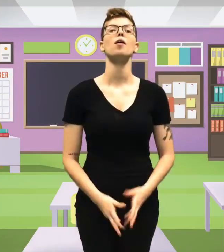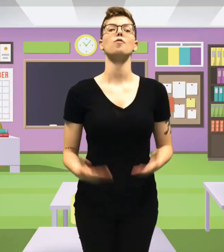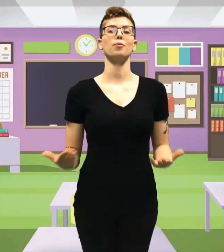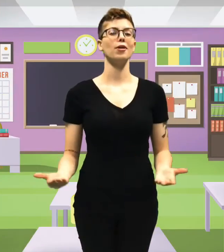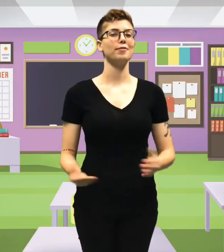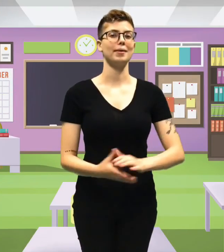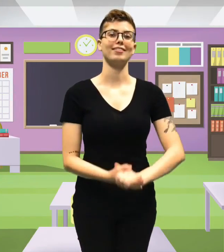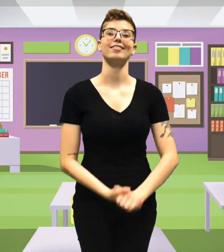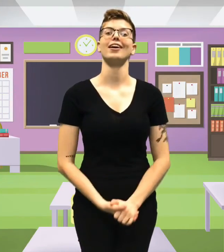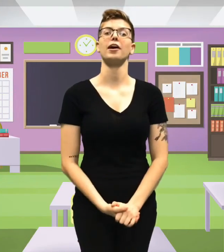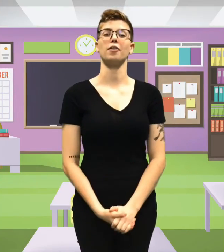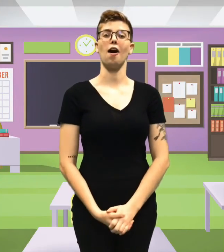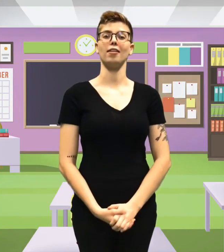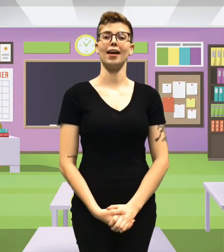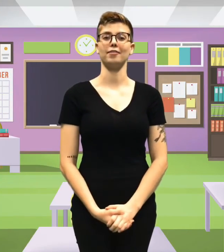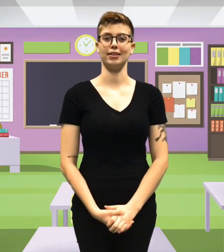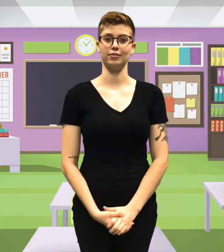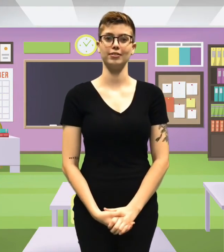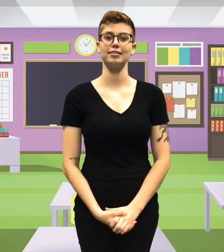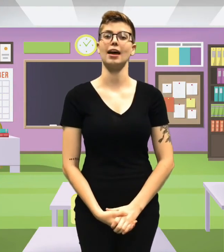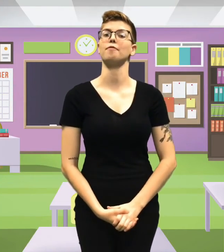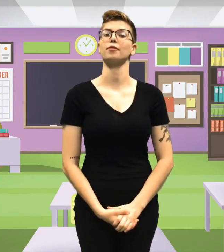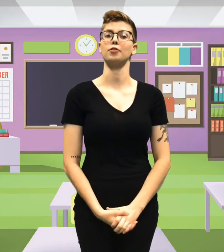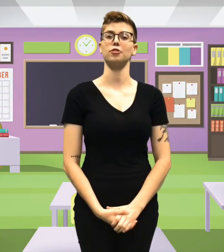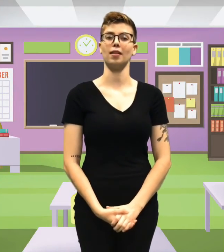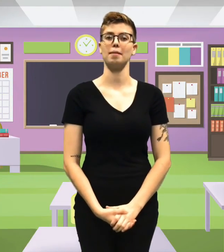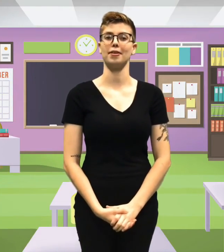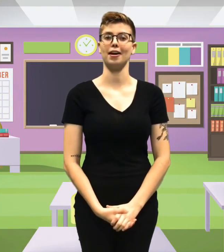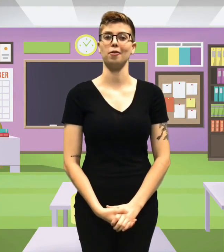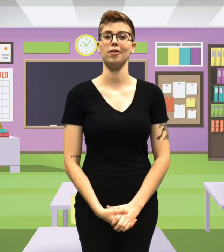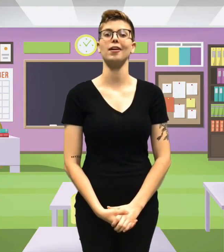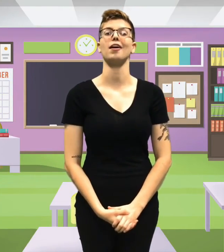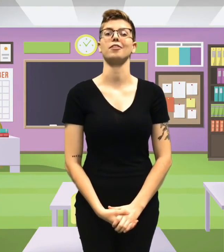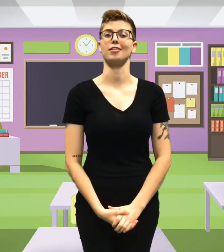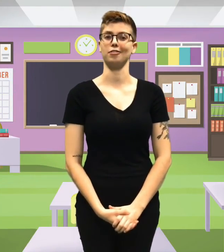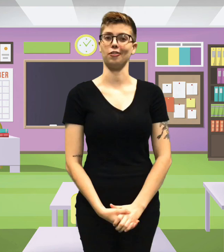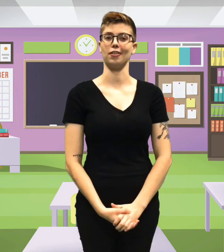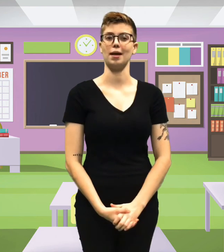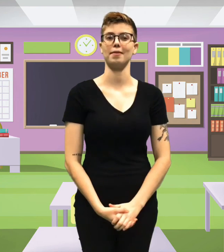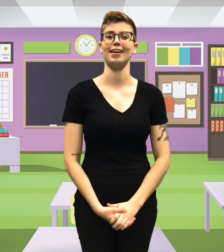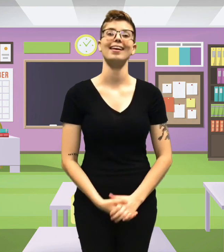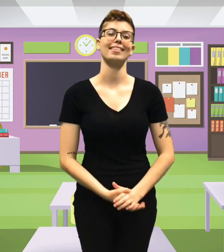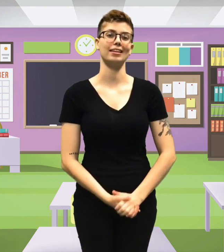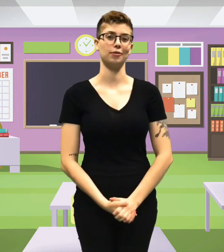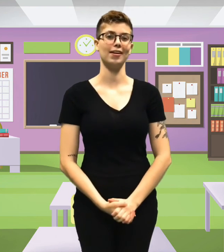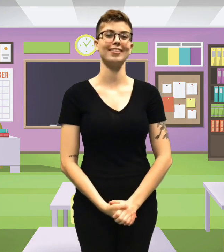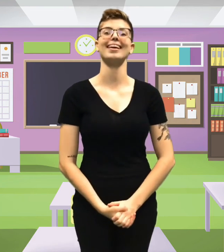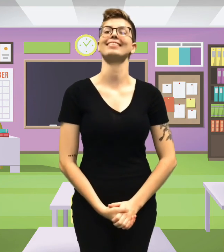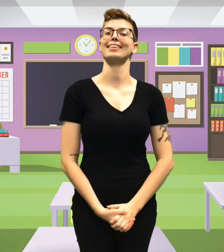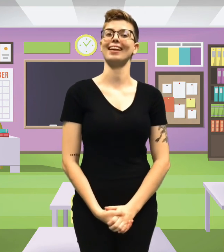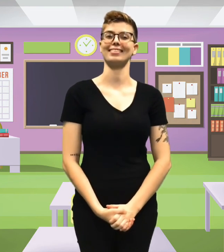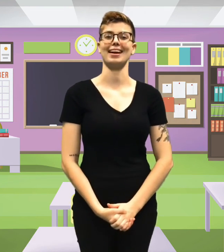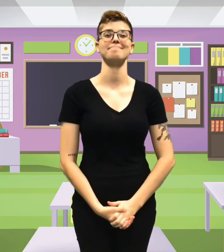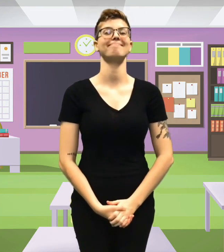For more information, check out our online resources at volusialibrary.org under Digital Library. Thanks for watching and see you next time.